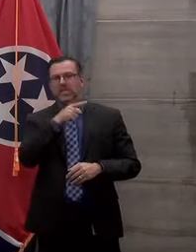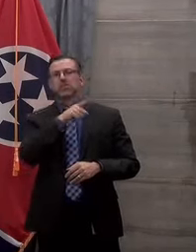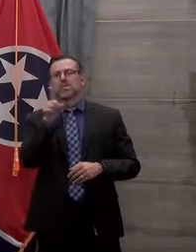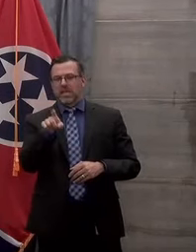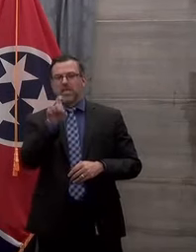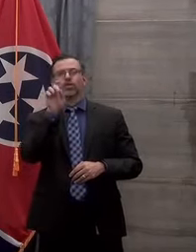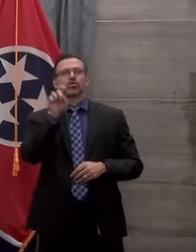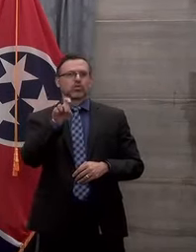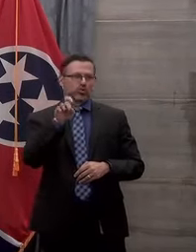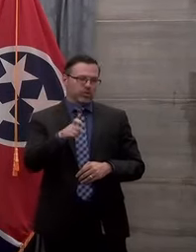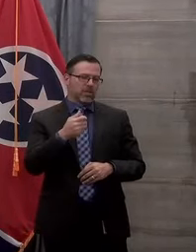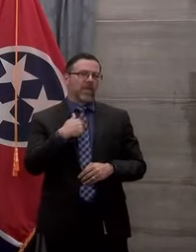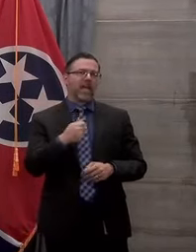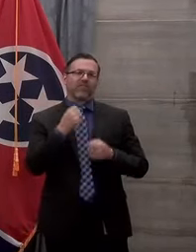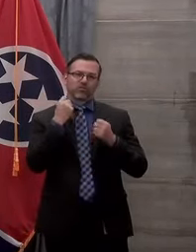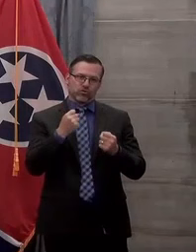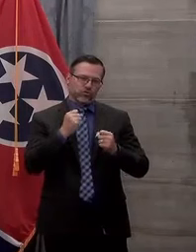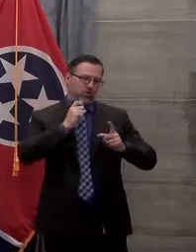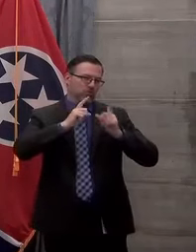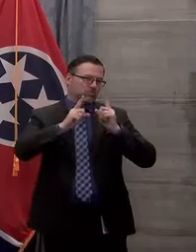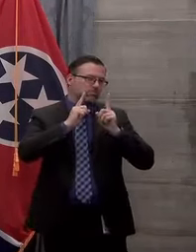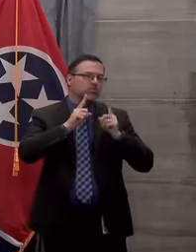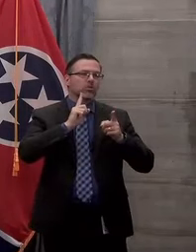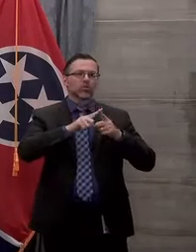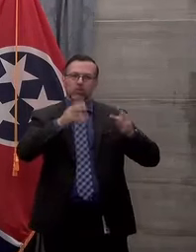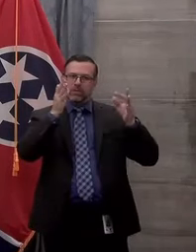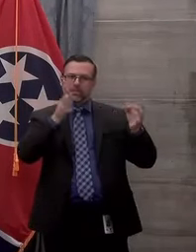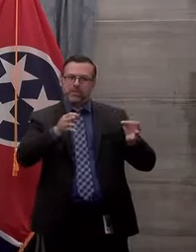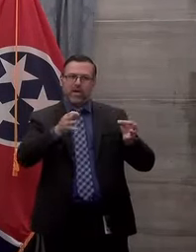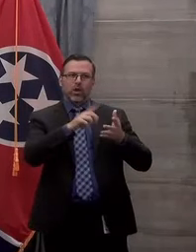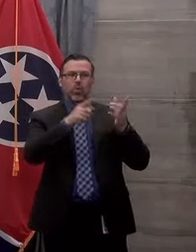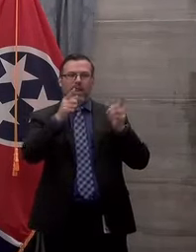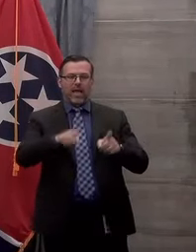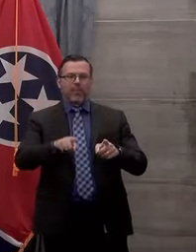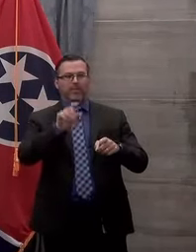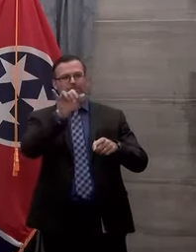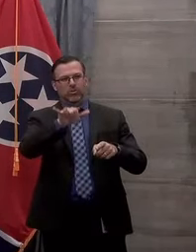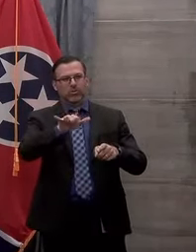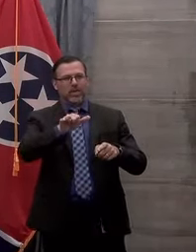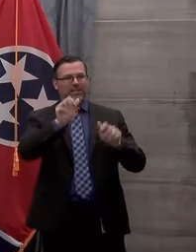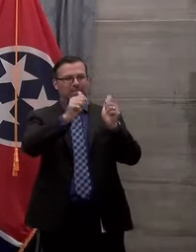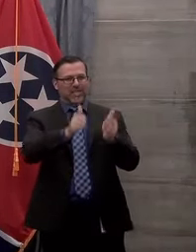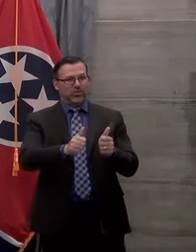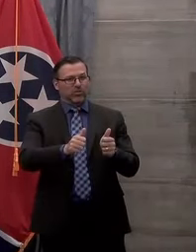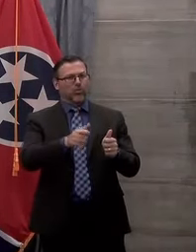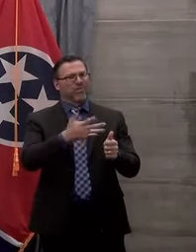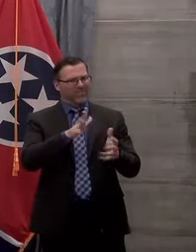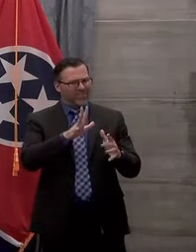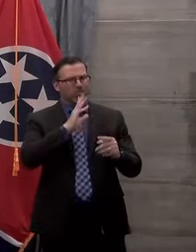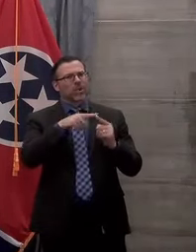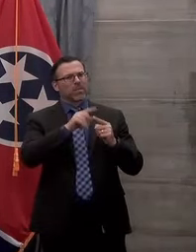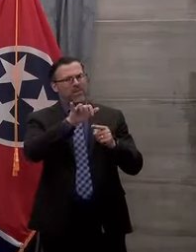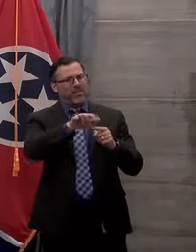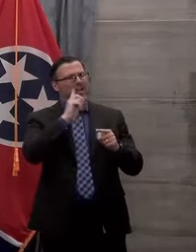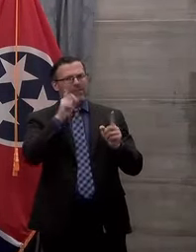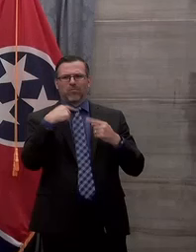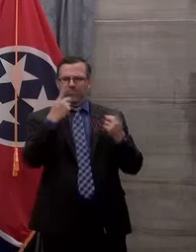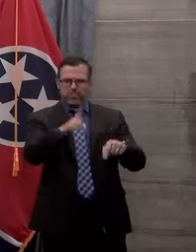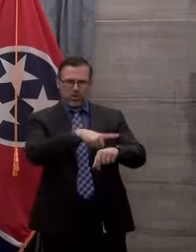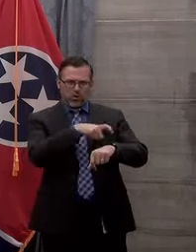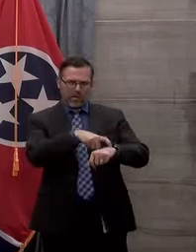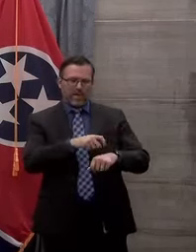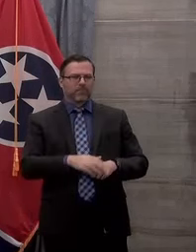and strong dialogue around what happens to that bust. It's been talked about for a long time, and there will